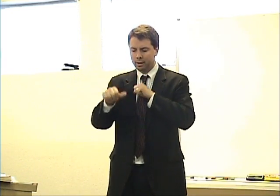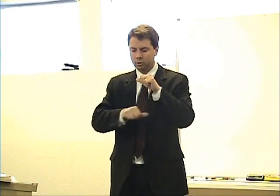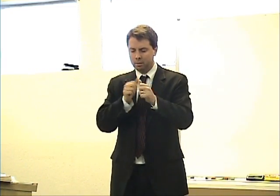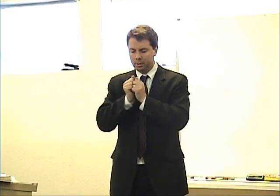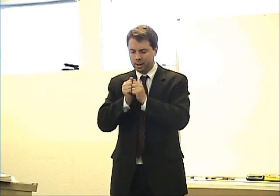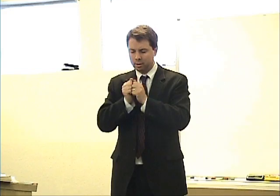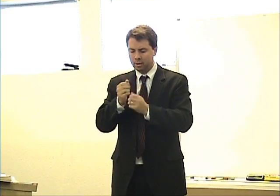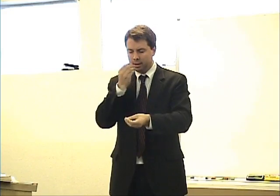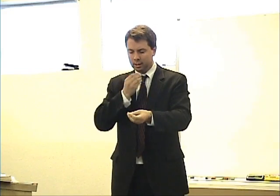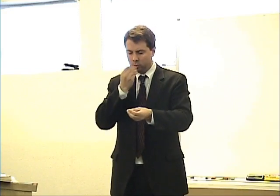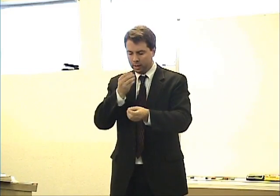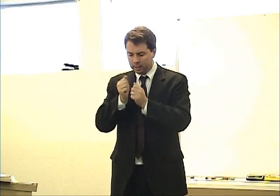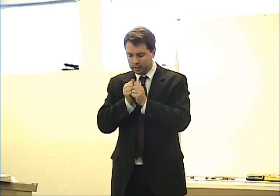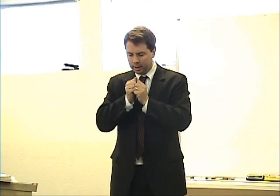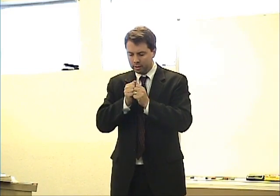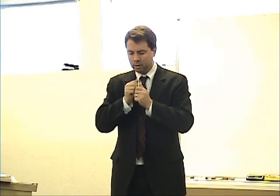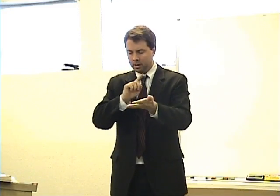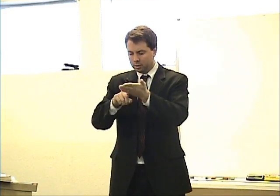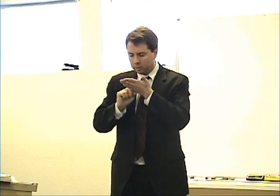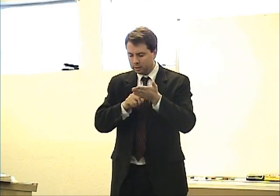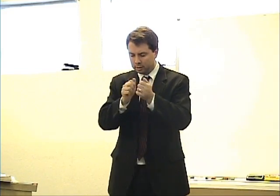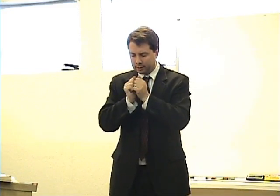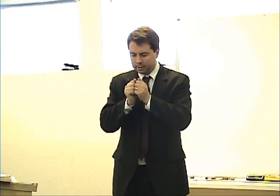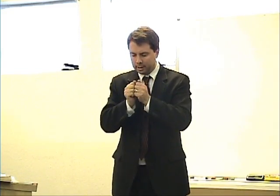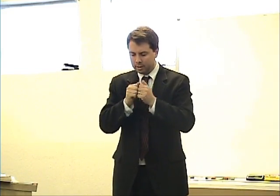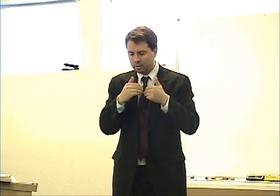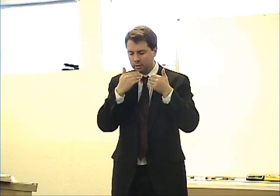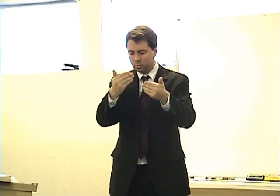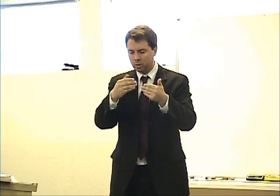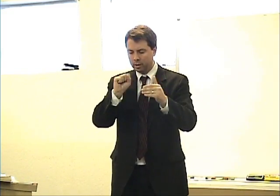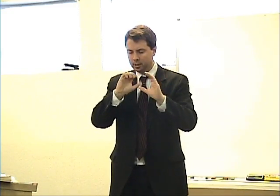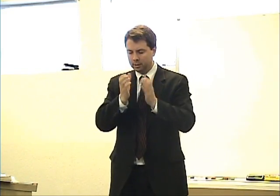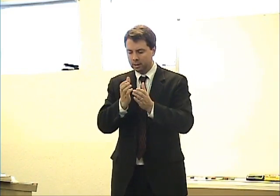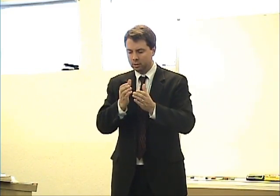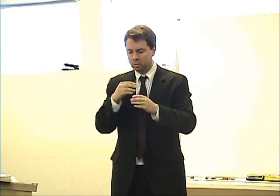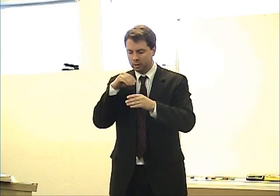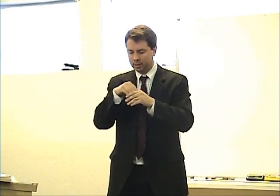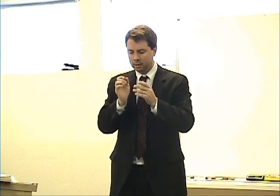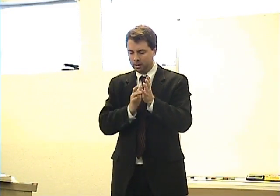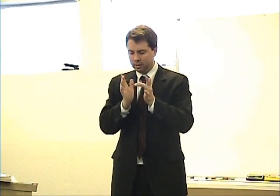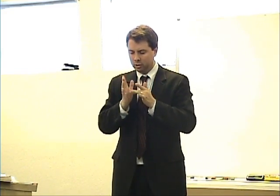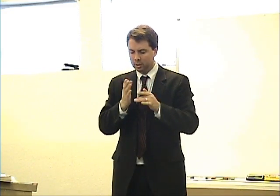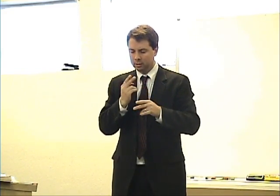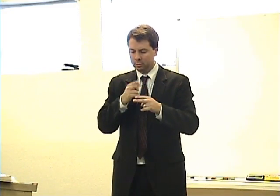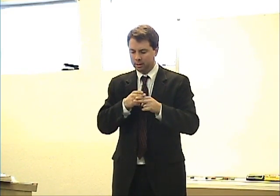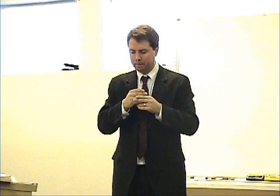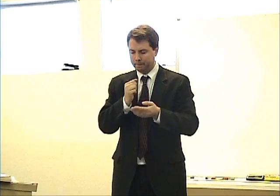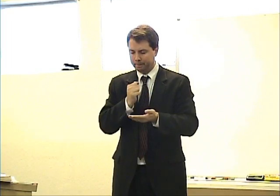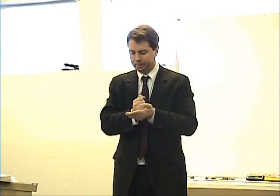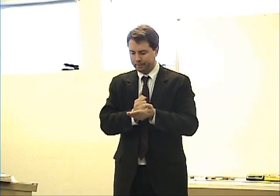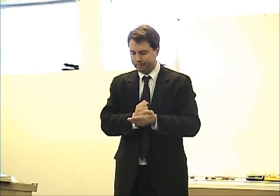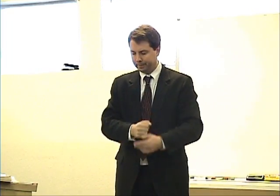fellowship together as we eat together, as we discuss together, as we go ahead to Sunday school class. In Jesus' name.